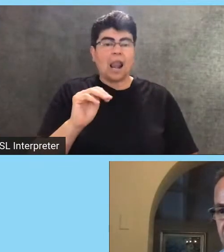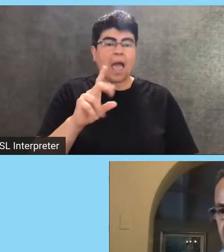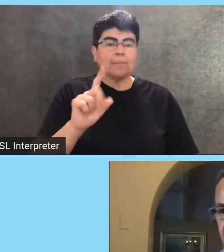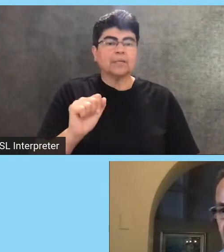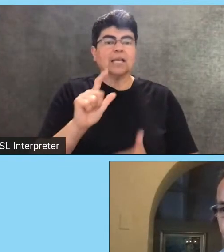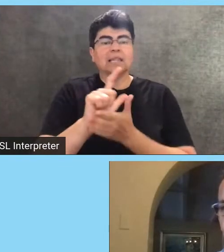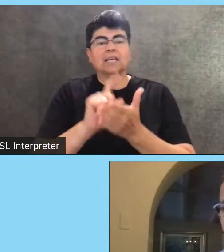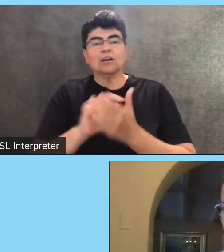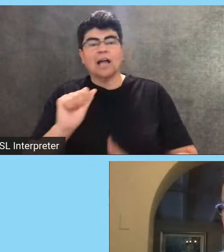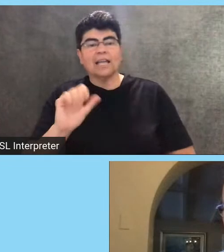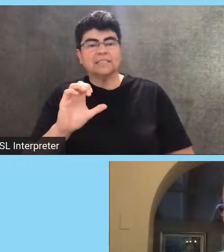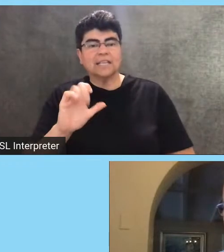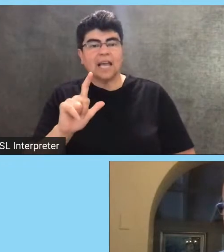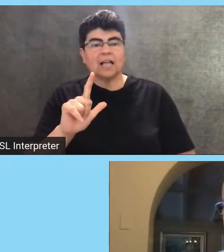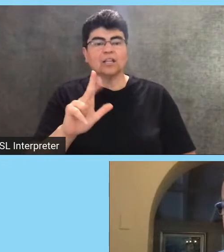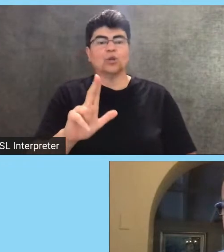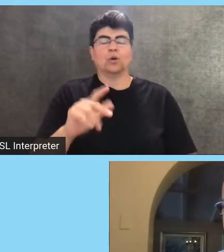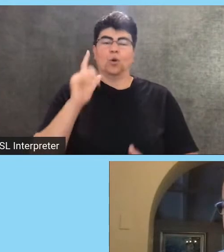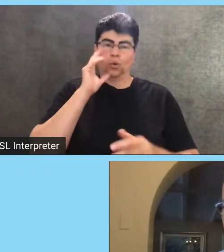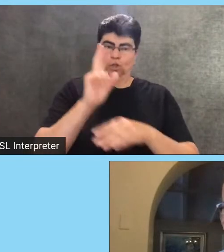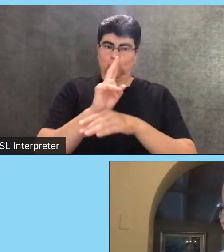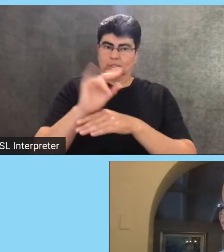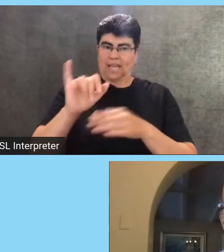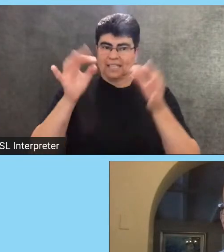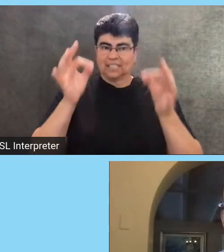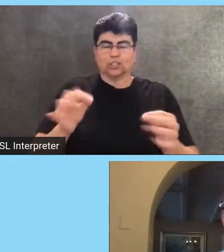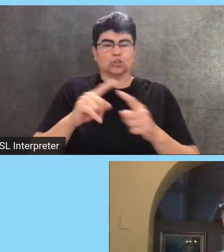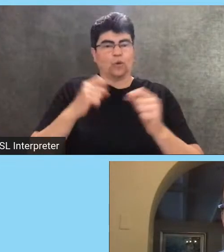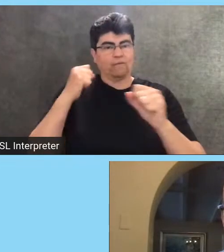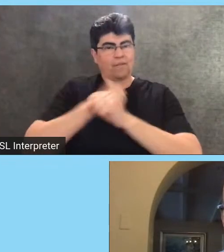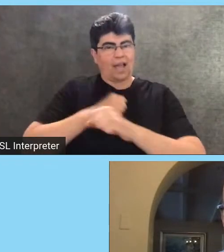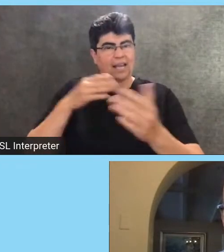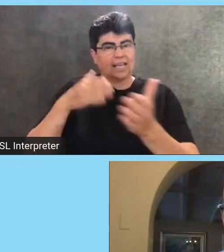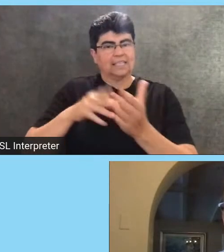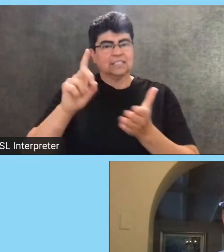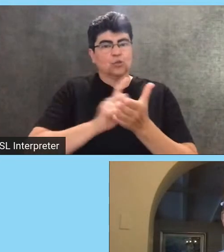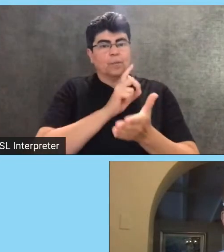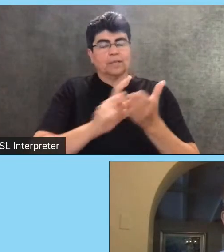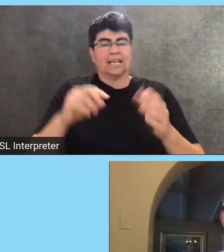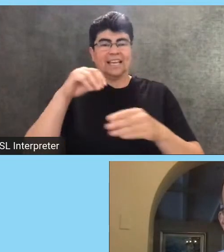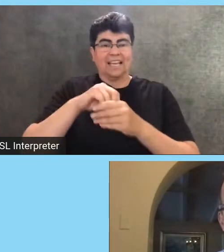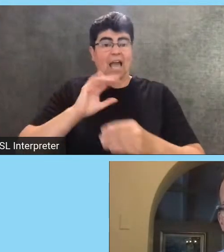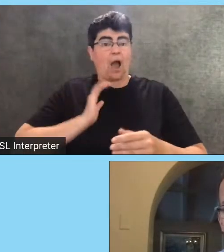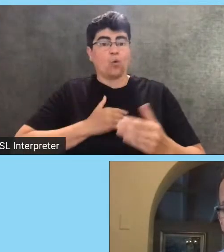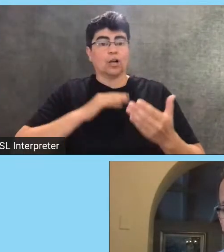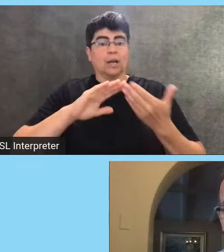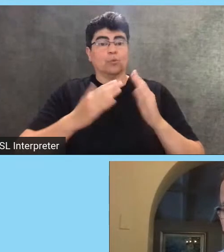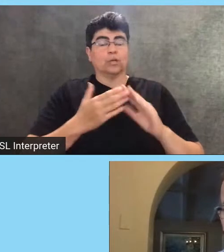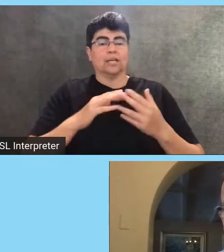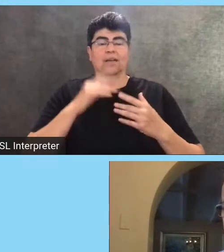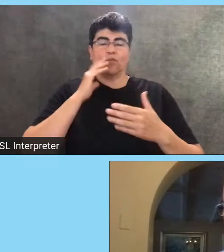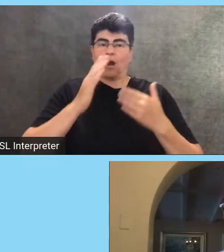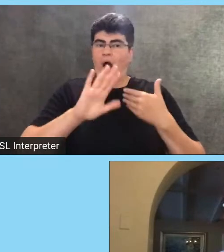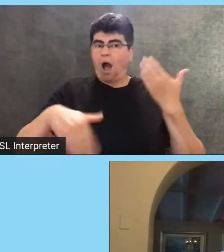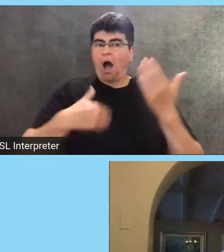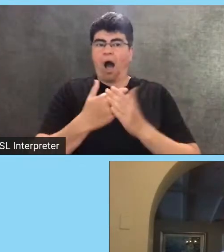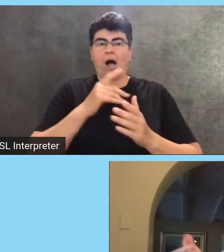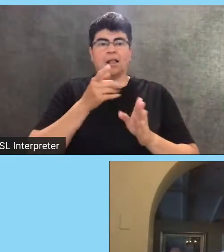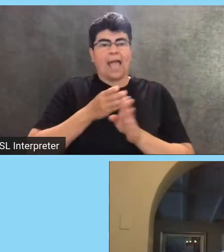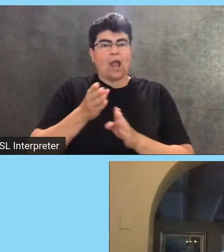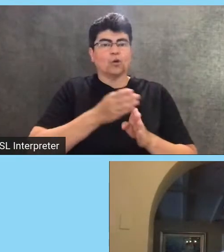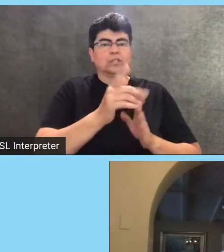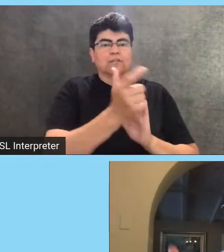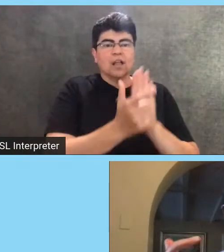and others, will use this decision to fight against discrimination against our community in all areas of the law going forward. And that could